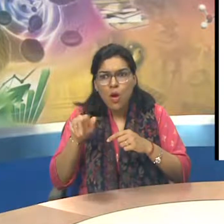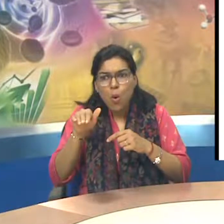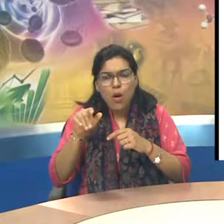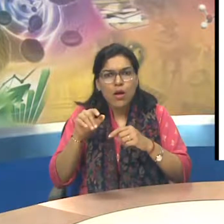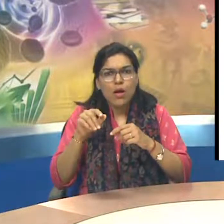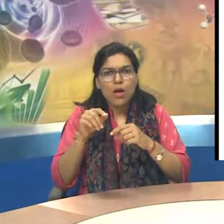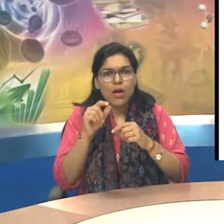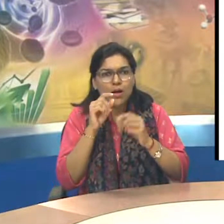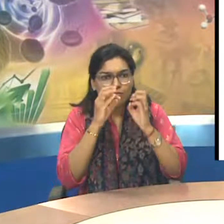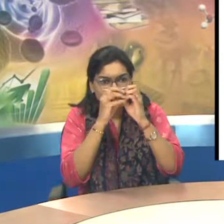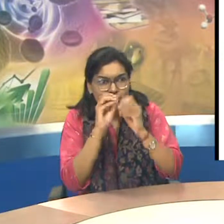also the